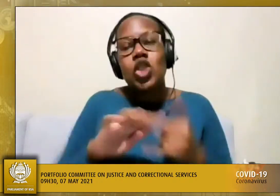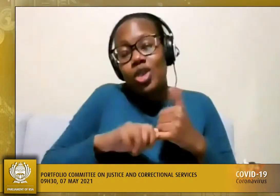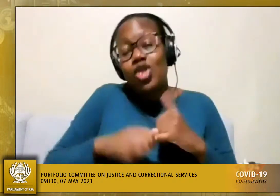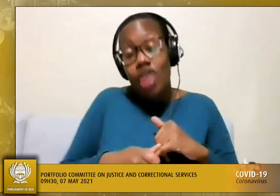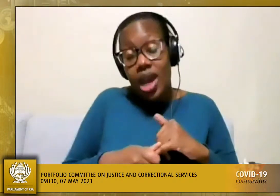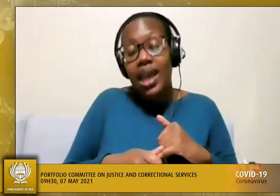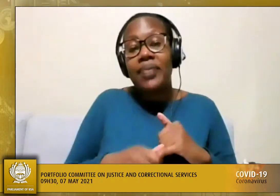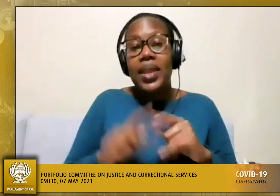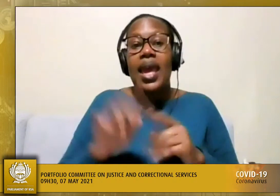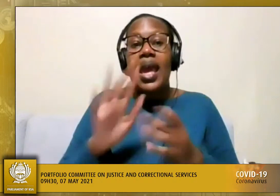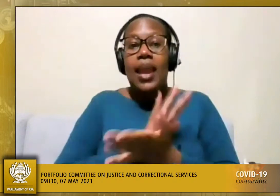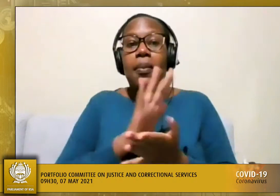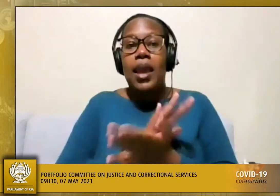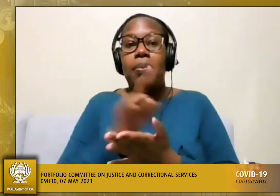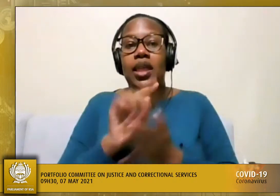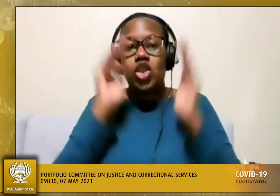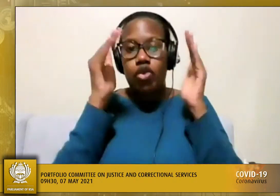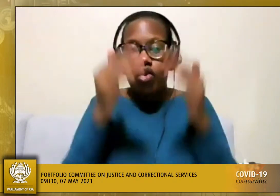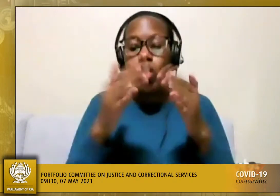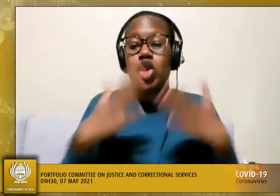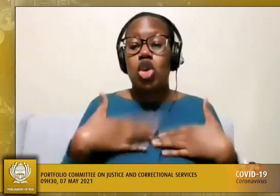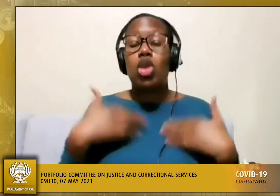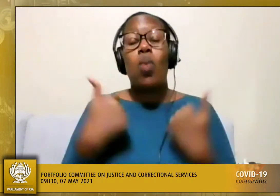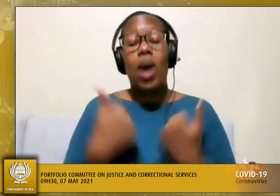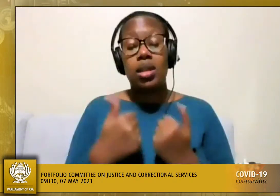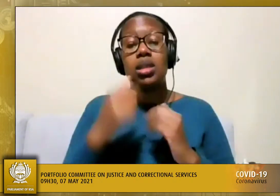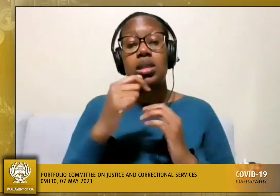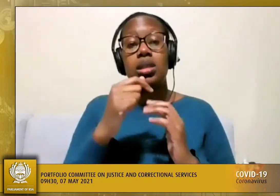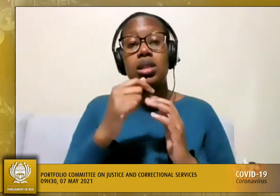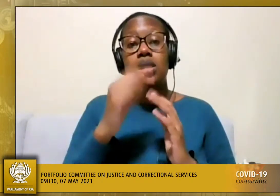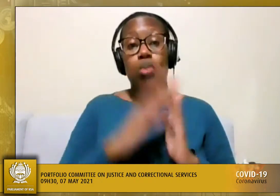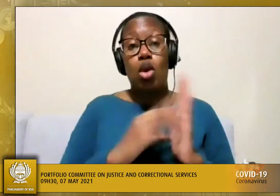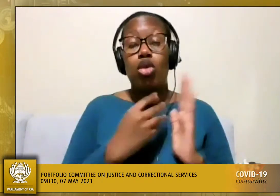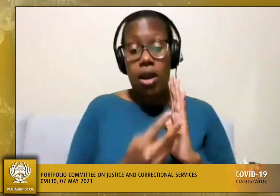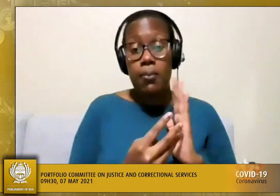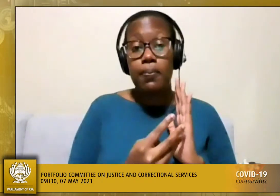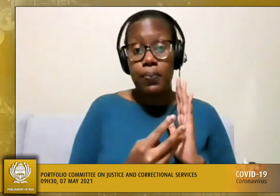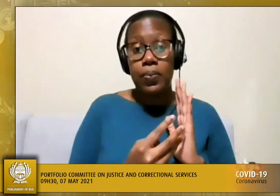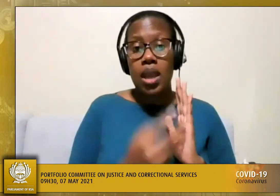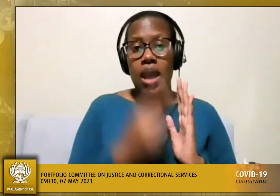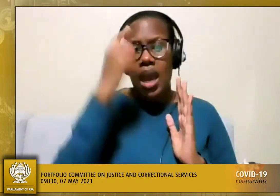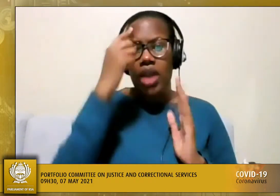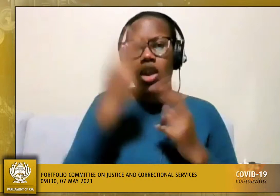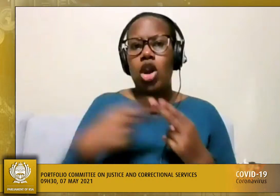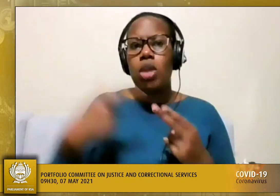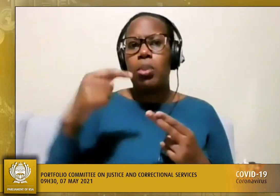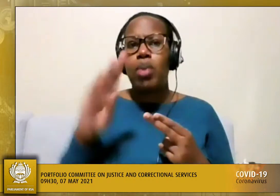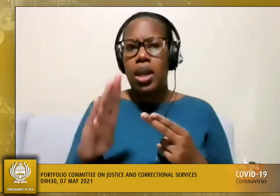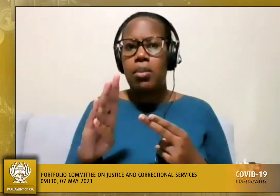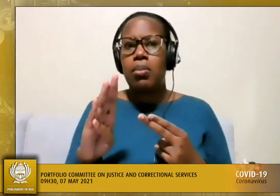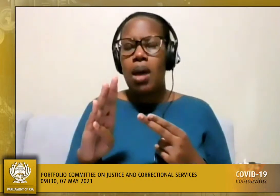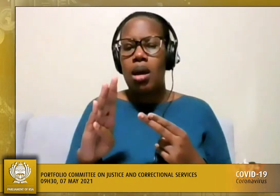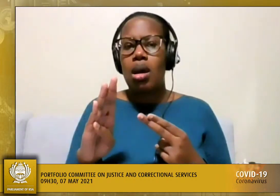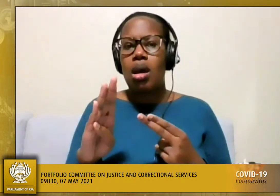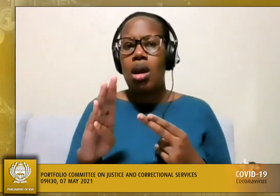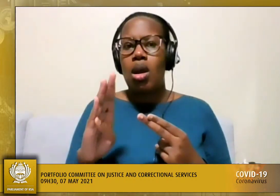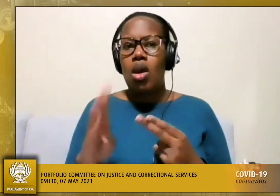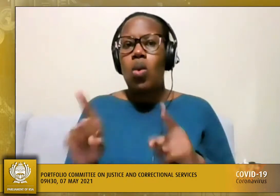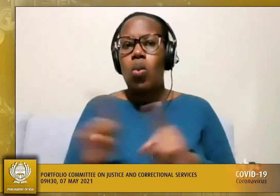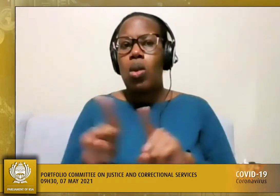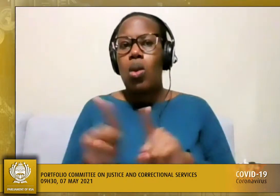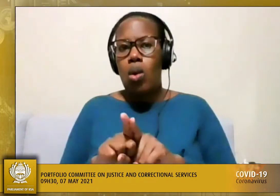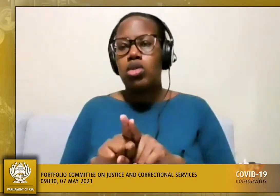happy that you are focusing on the wellness program because I think uh honorable Britain back would also bear with